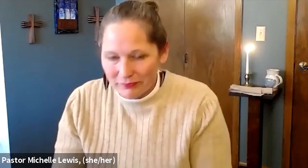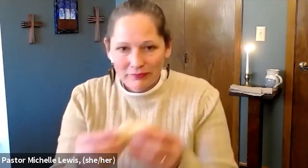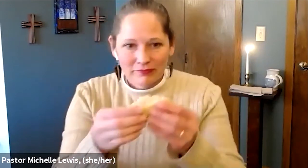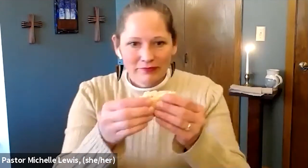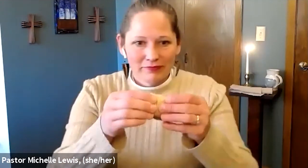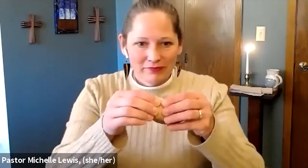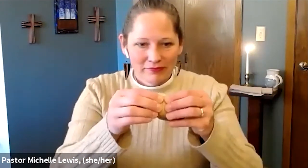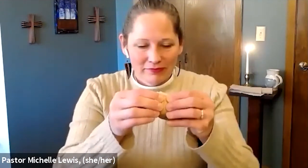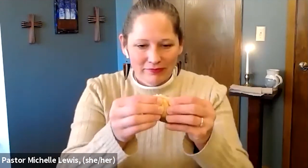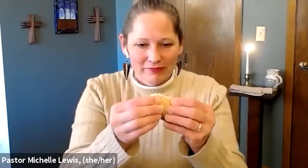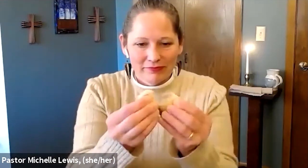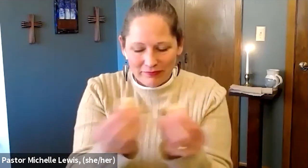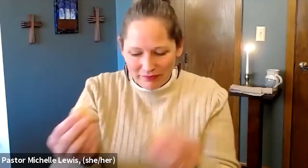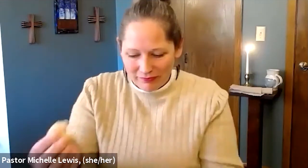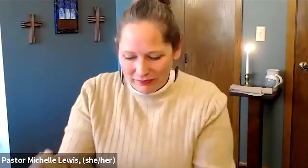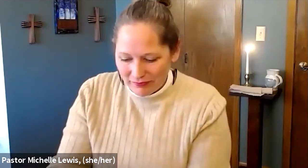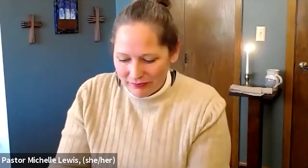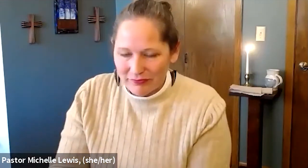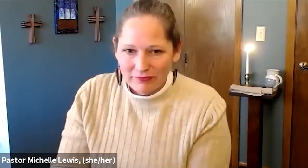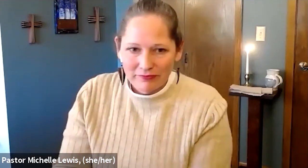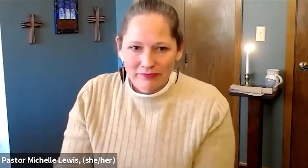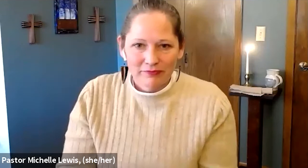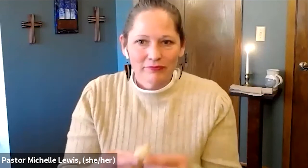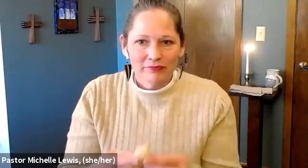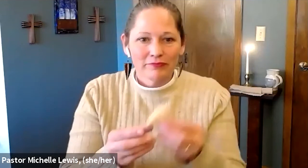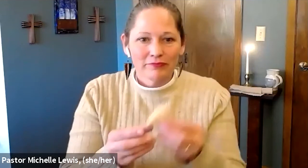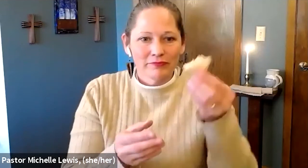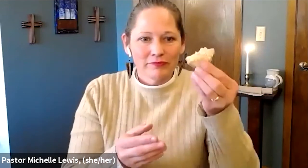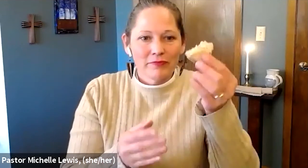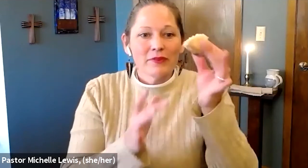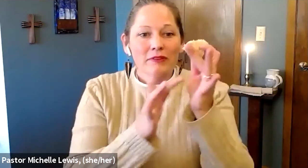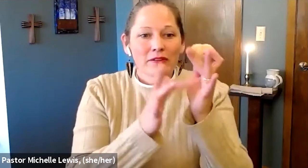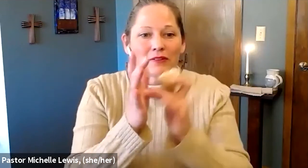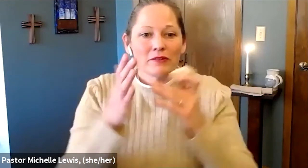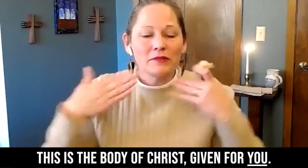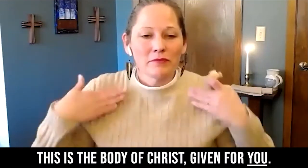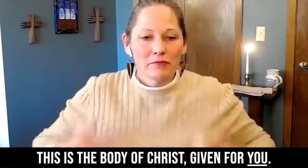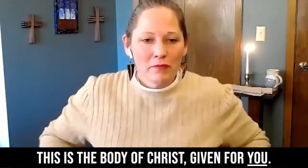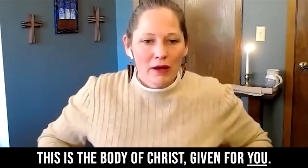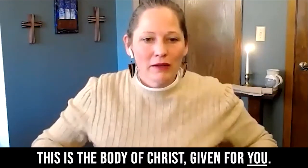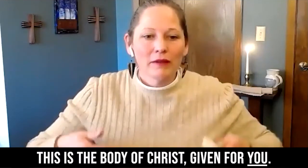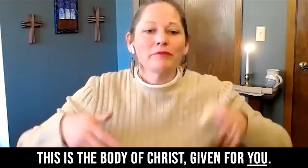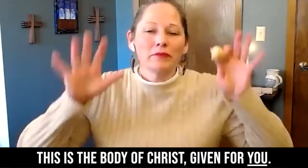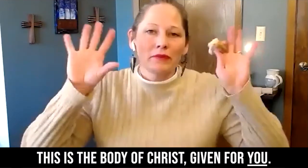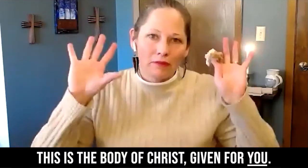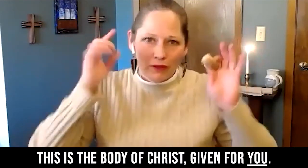And if you are alone, I will now serve you the communion.